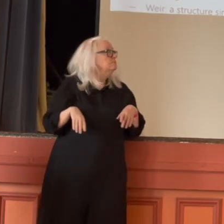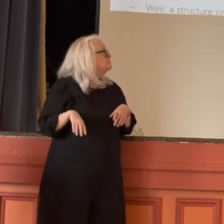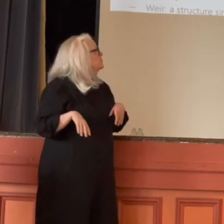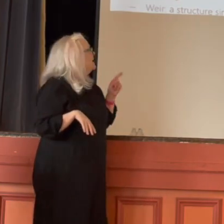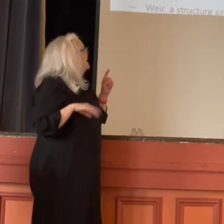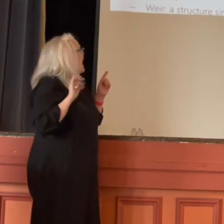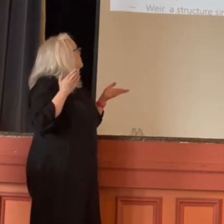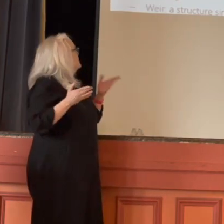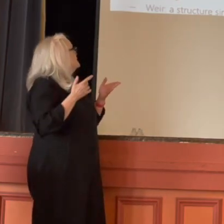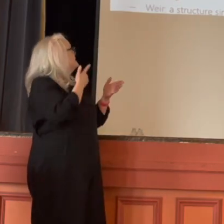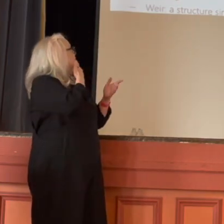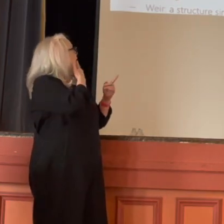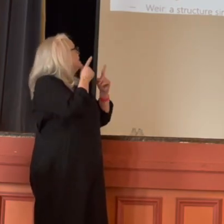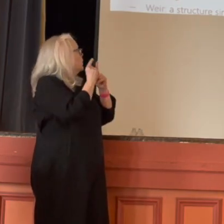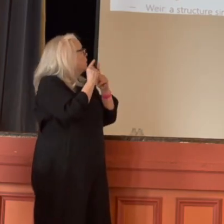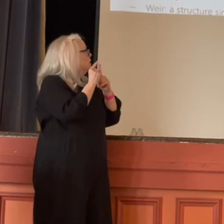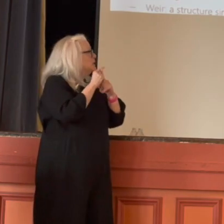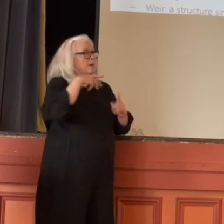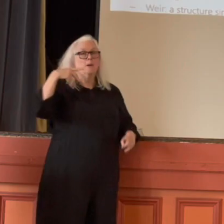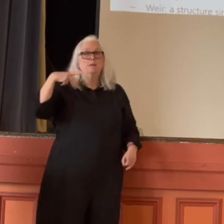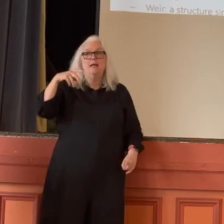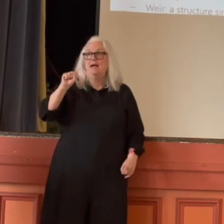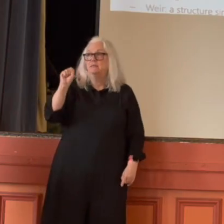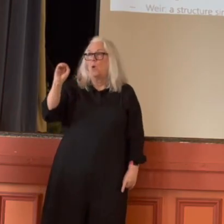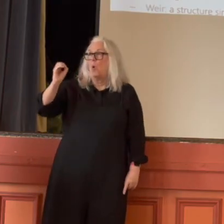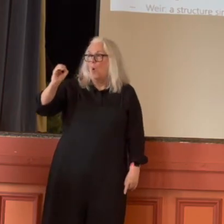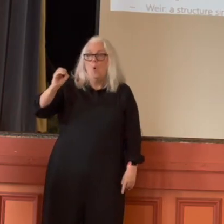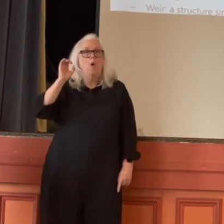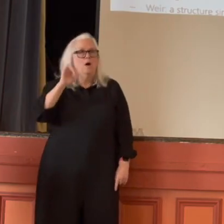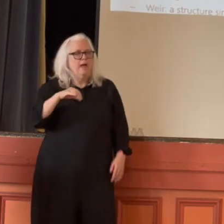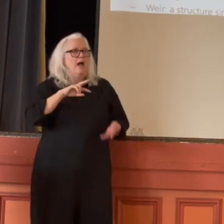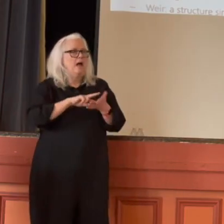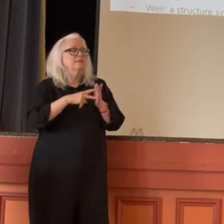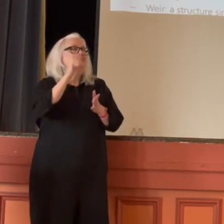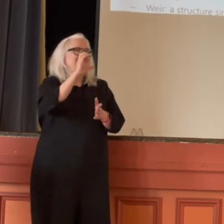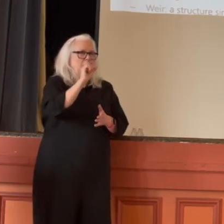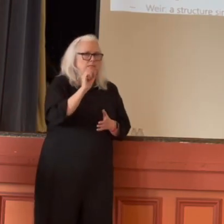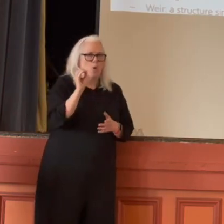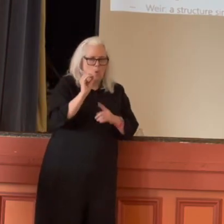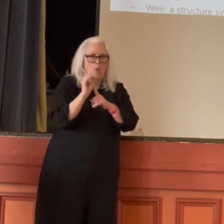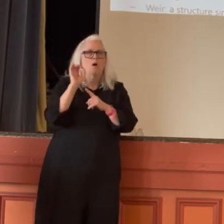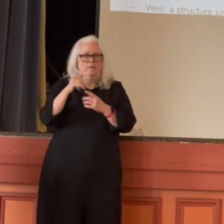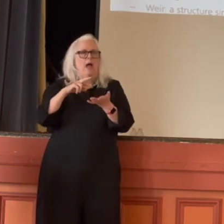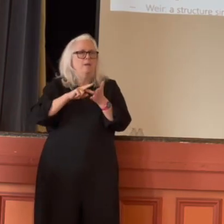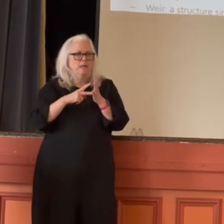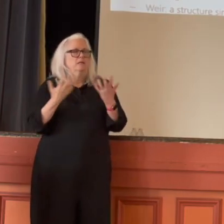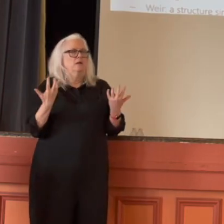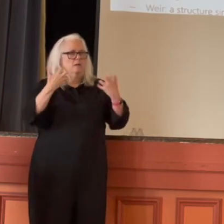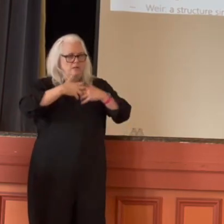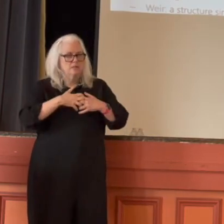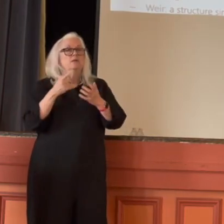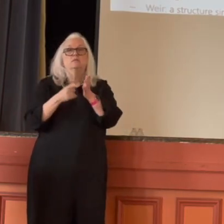CSO. Usually when I'm saying CSO, that means combined sewer overflow, but sometimes when people say CSO,